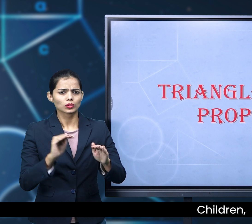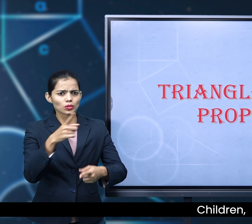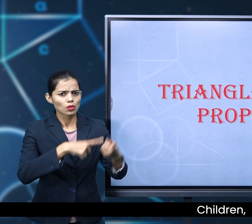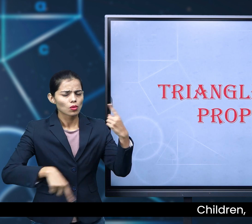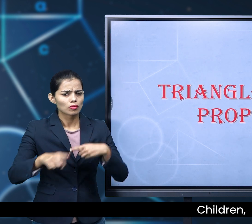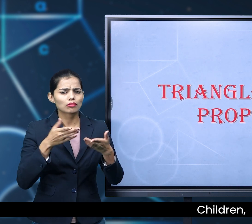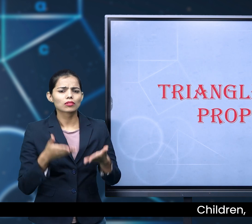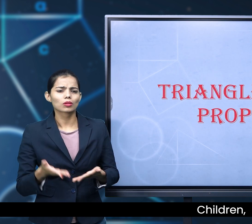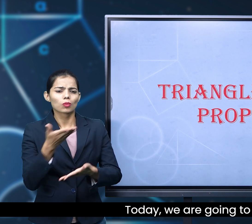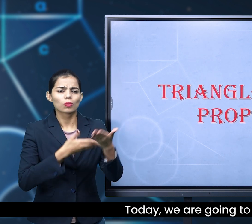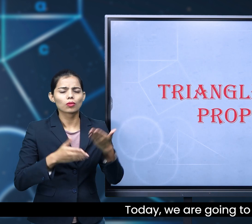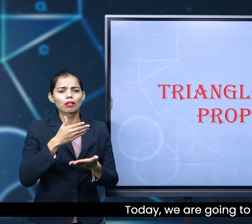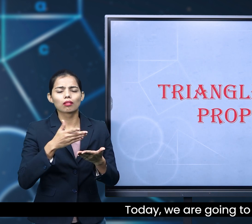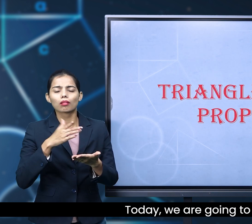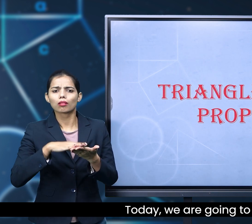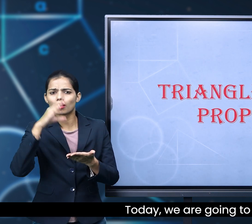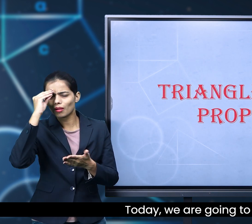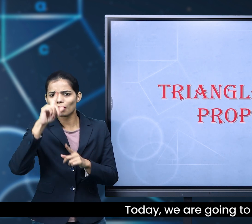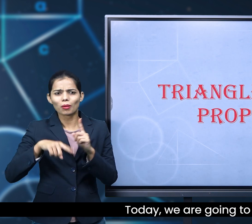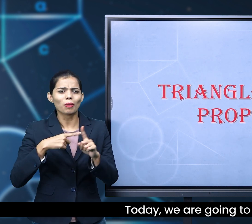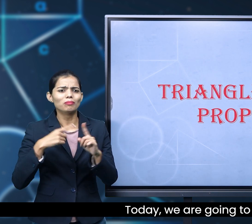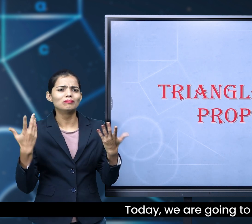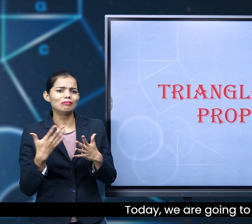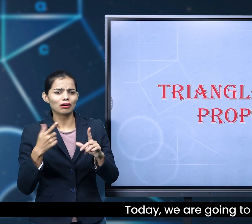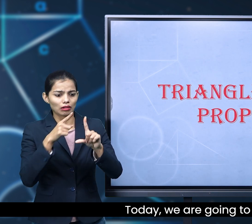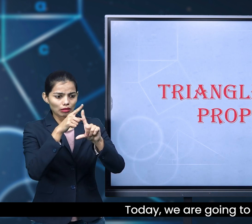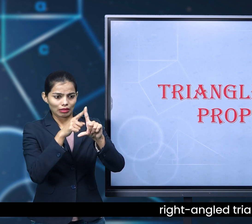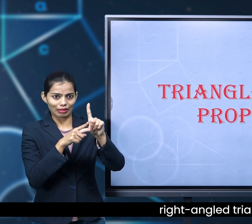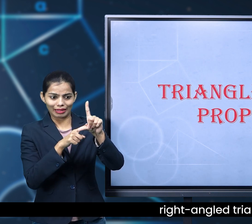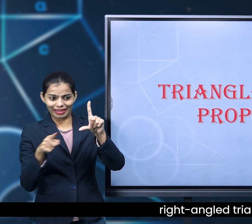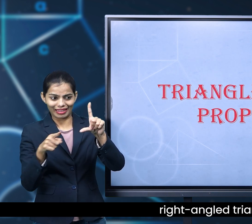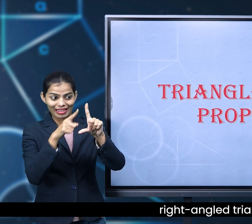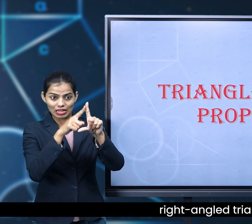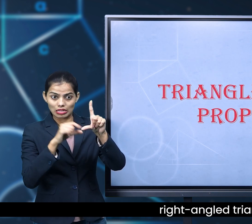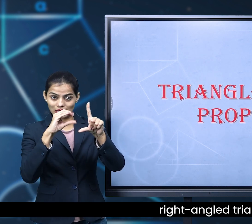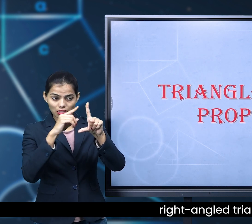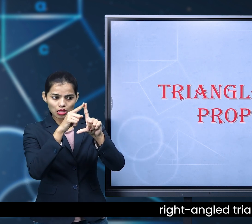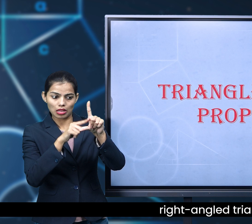Children, today we are going to learn about right angle triangle.